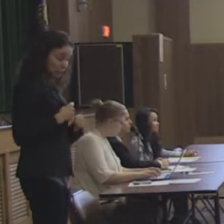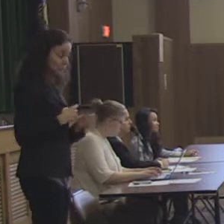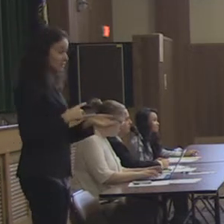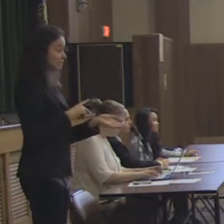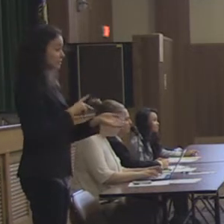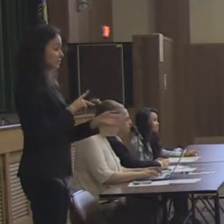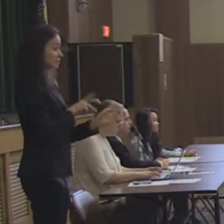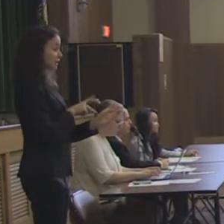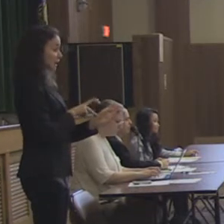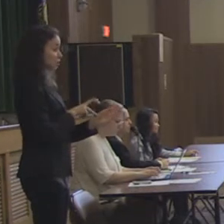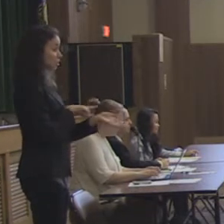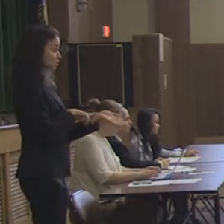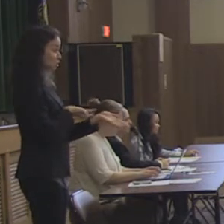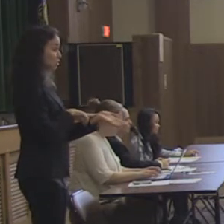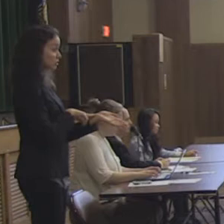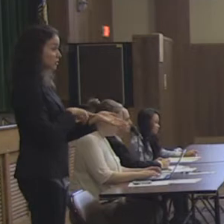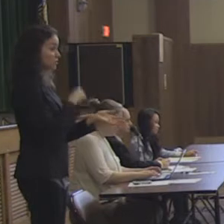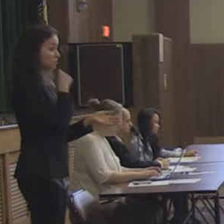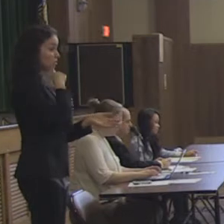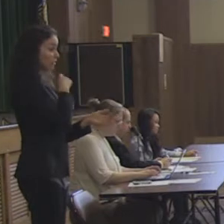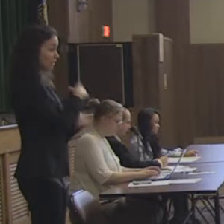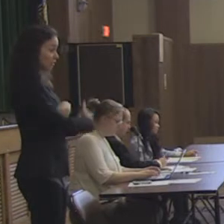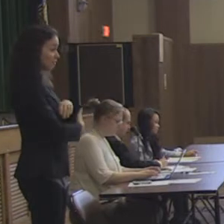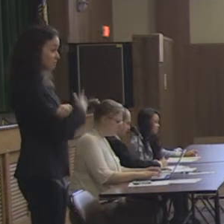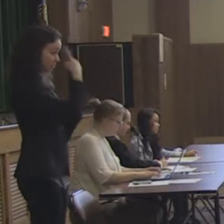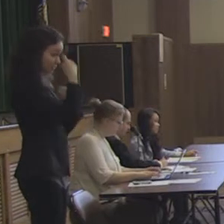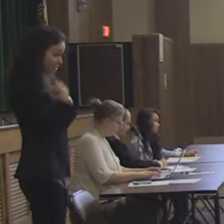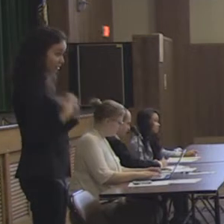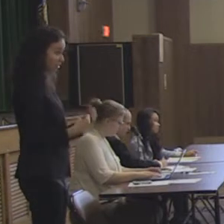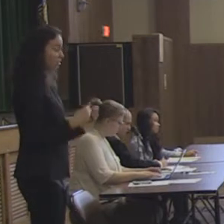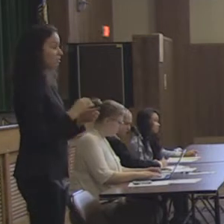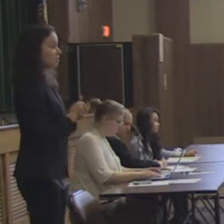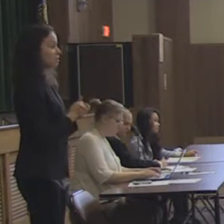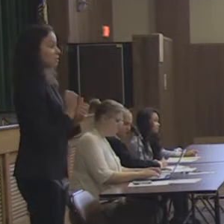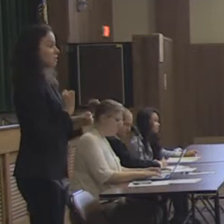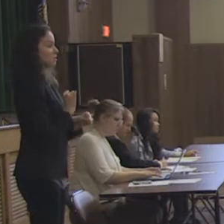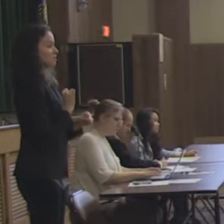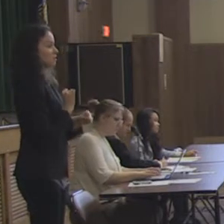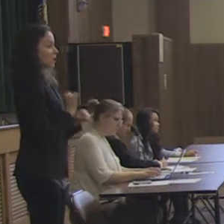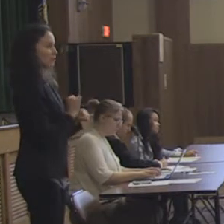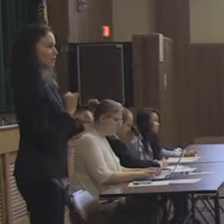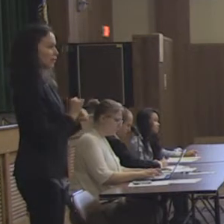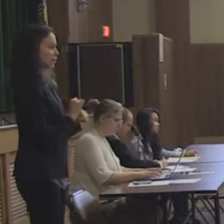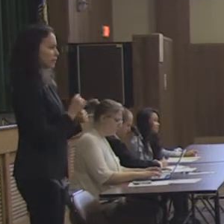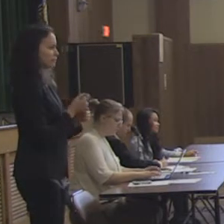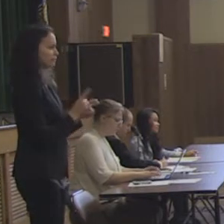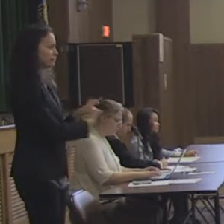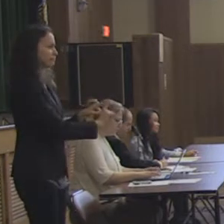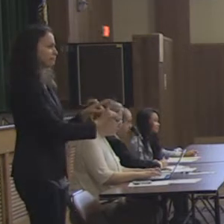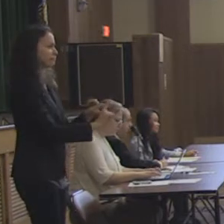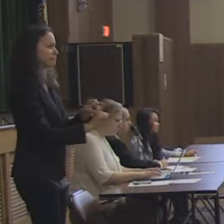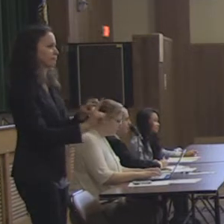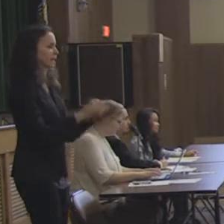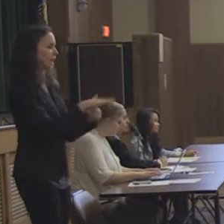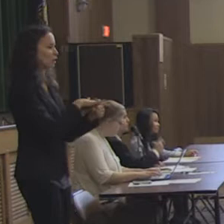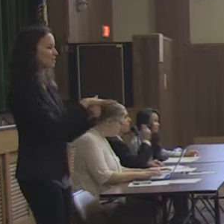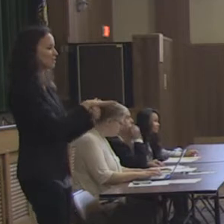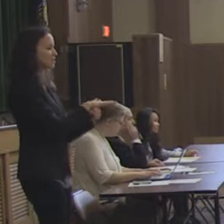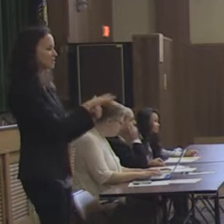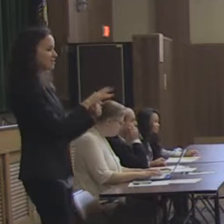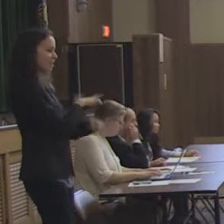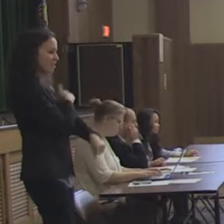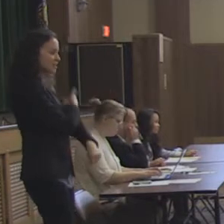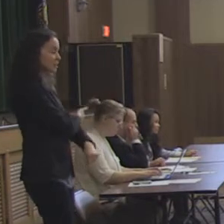Milwaukee County Mental Health. I've worked throughout the hospital, all areas. I've worked in the